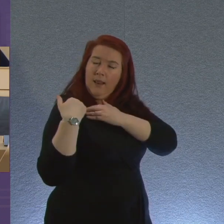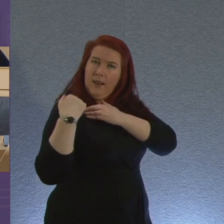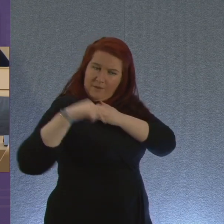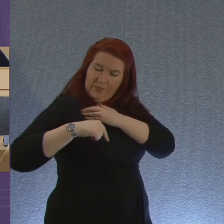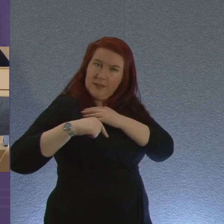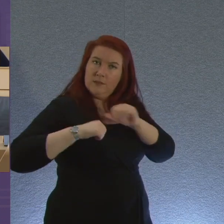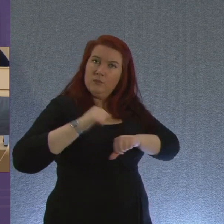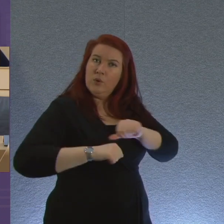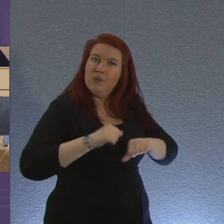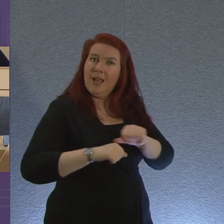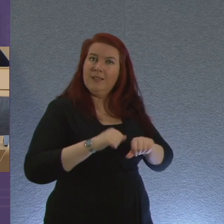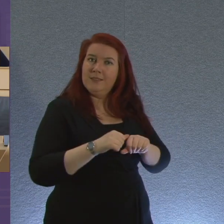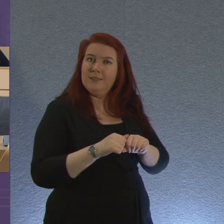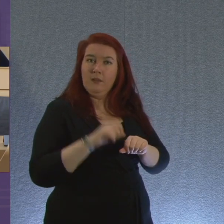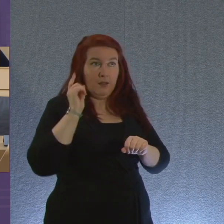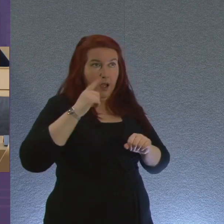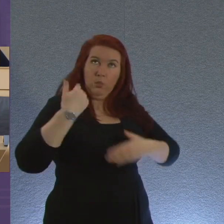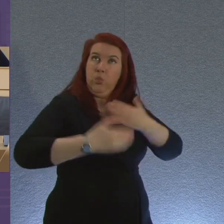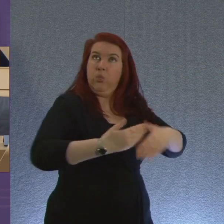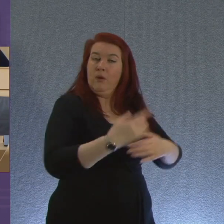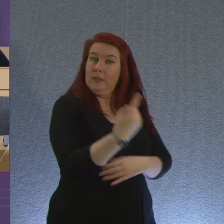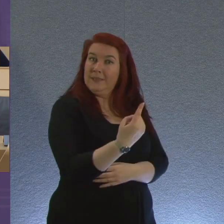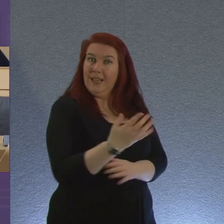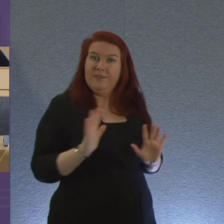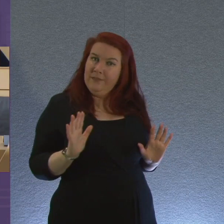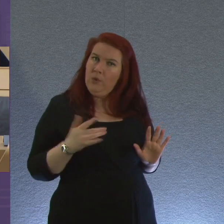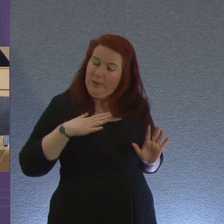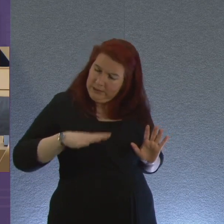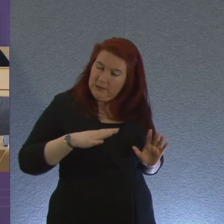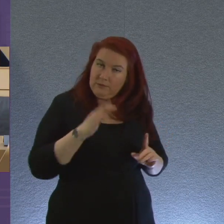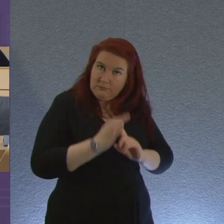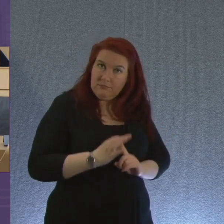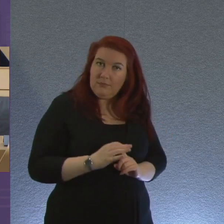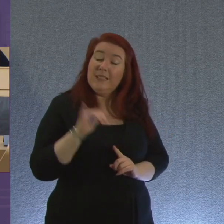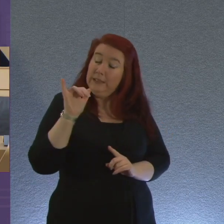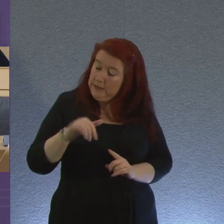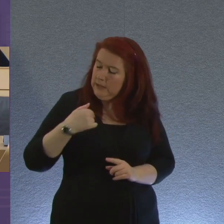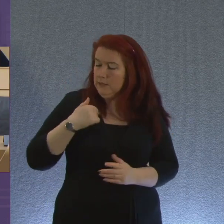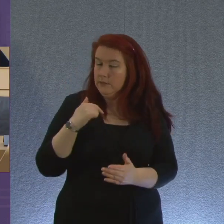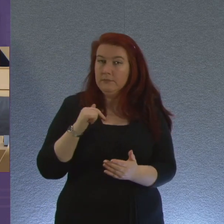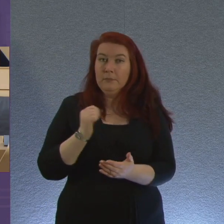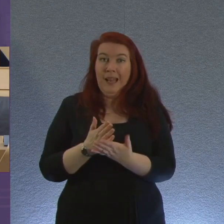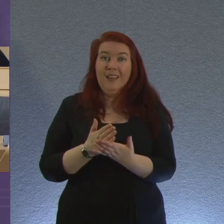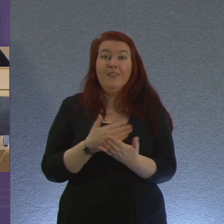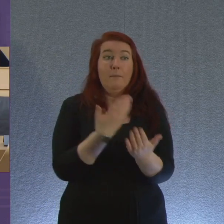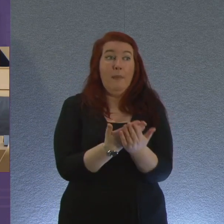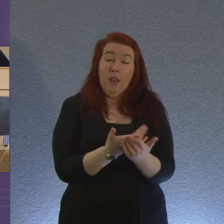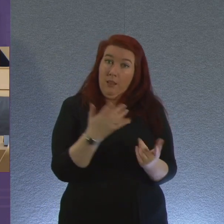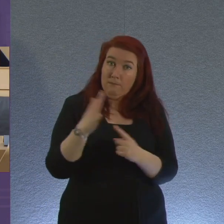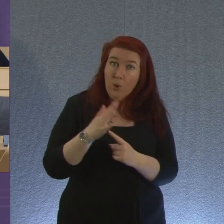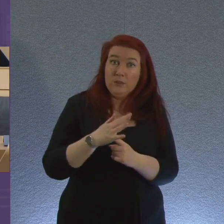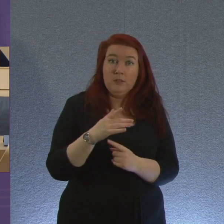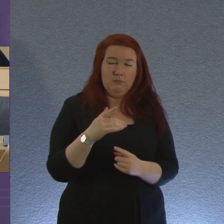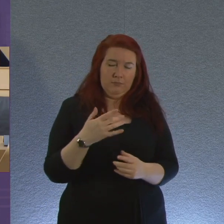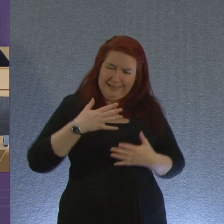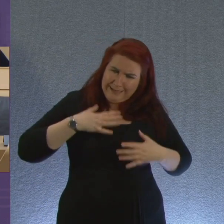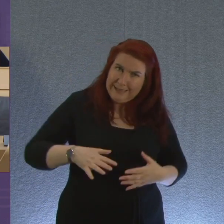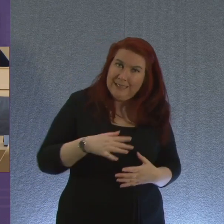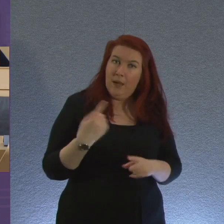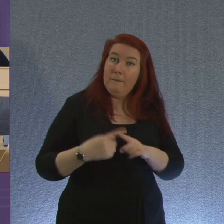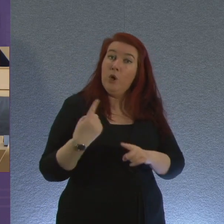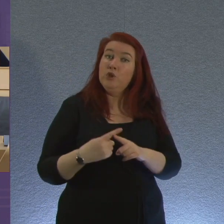crucial. I do believe the emergency legislation is necessary, and I welcome the fact that the government have brought